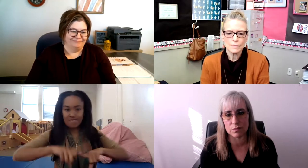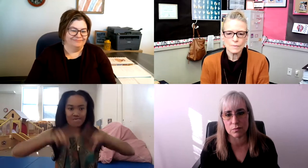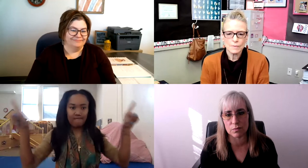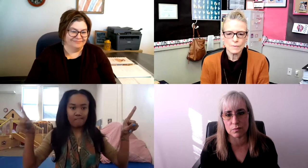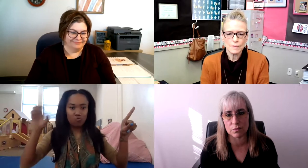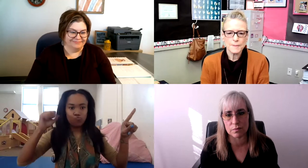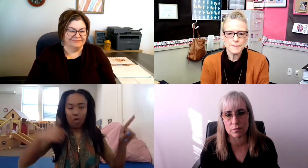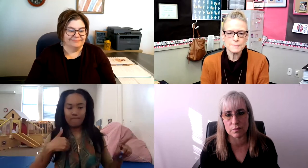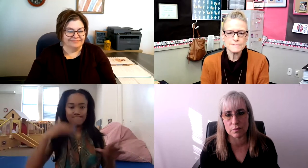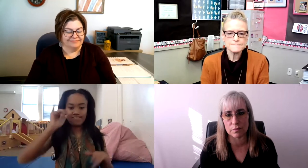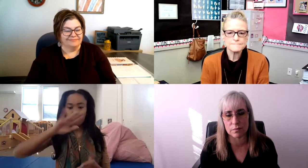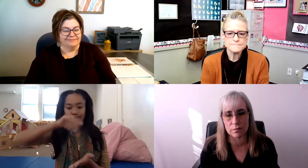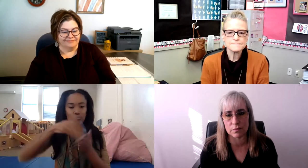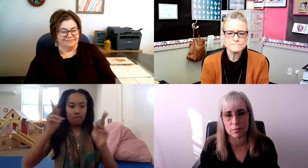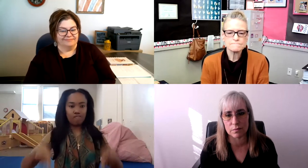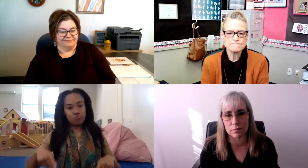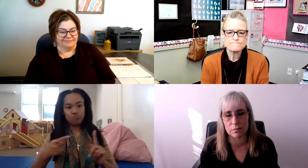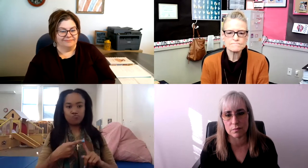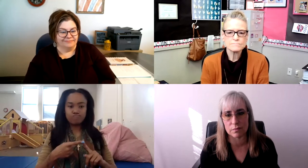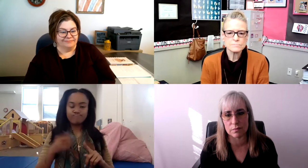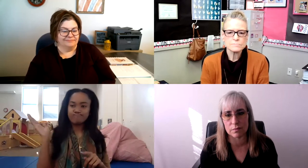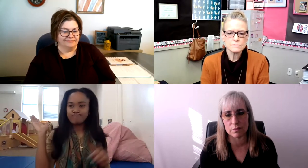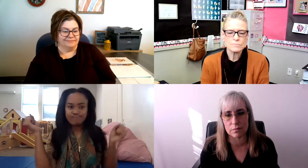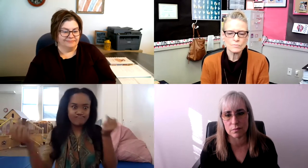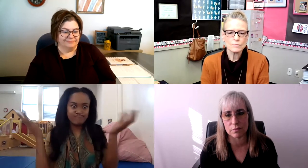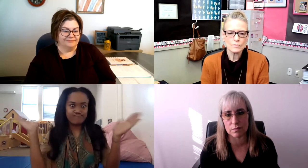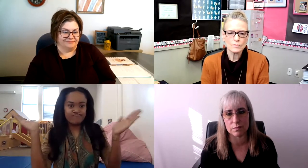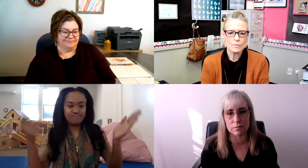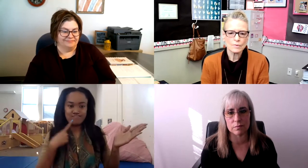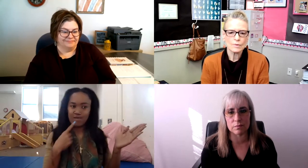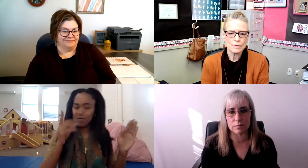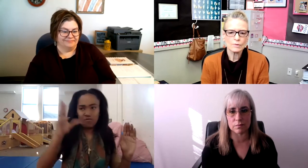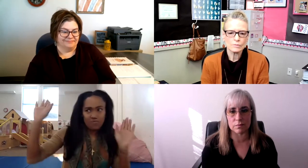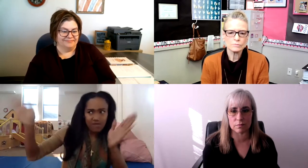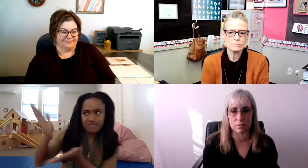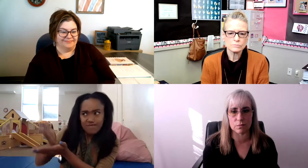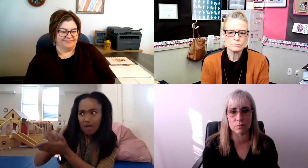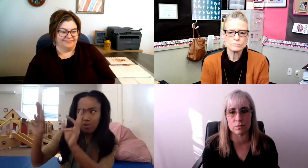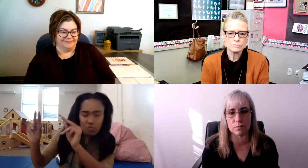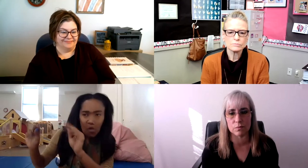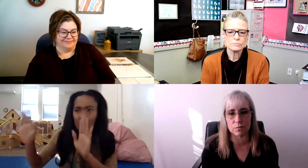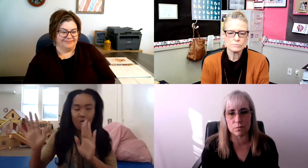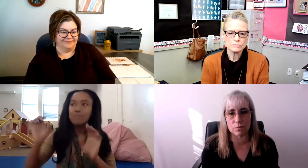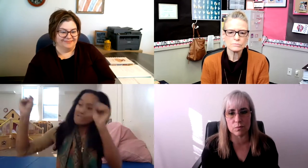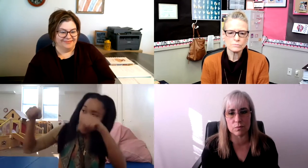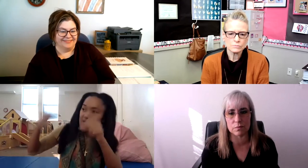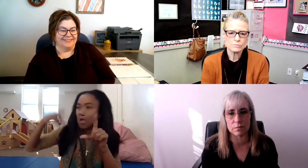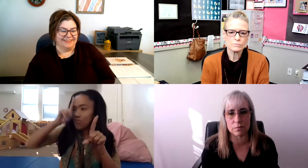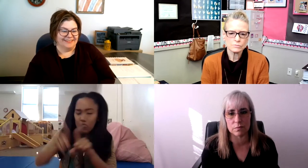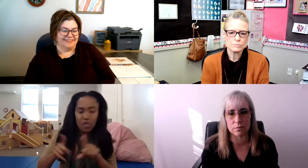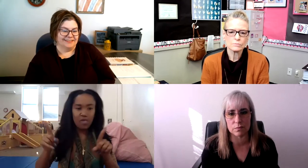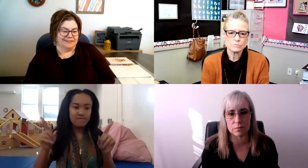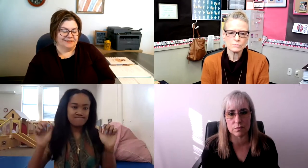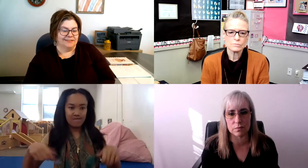is communicating at home, or, you know, so, and it could be very different. So for me, I can kind of share the, you know,